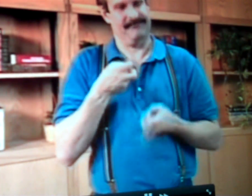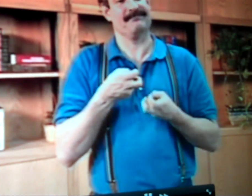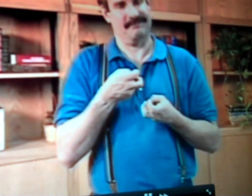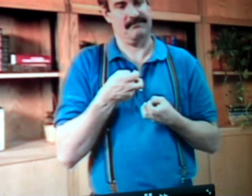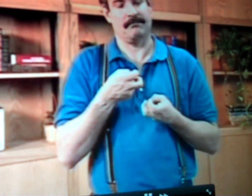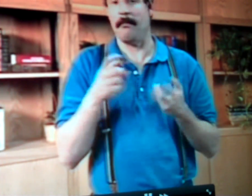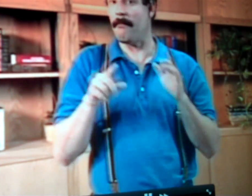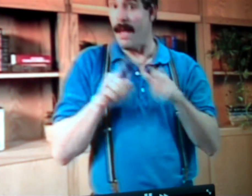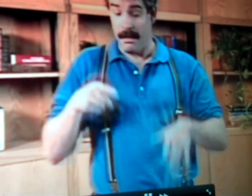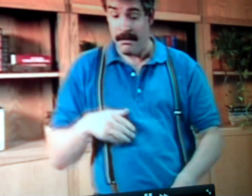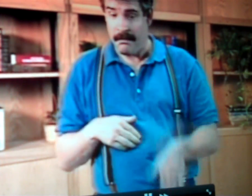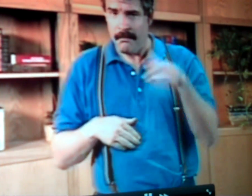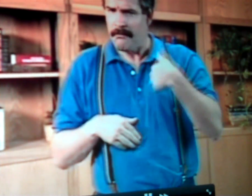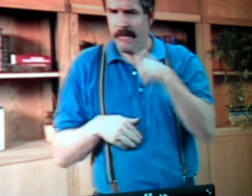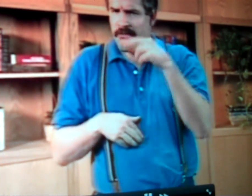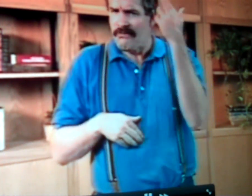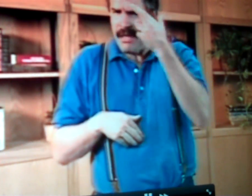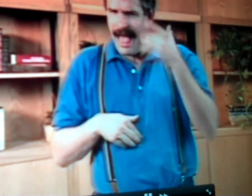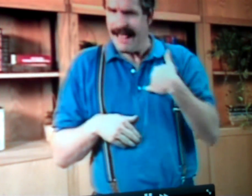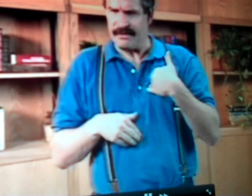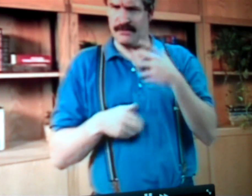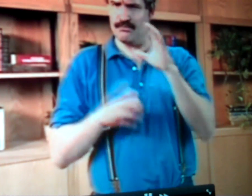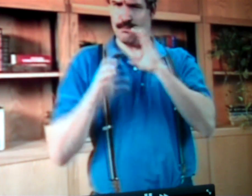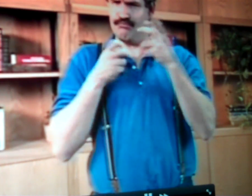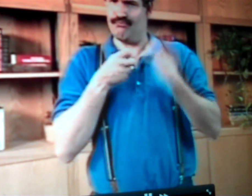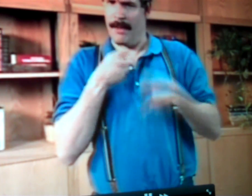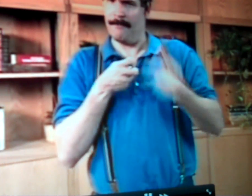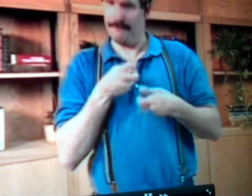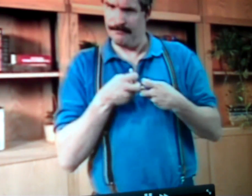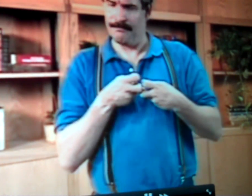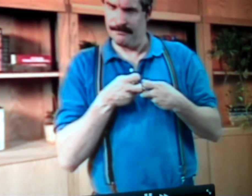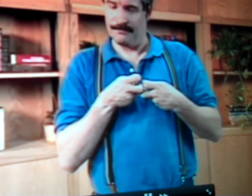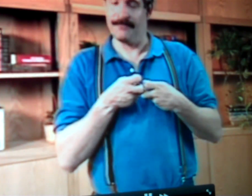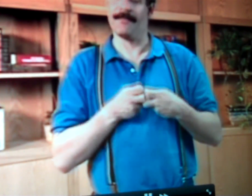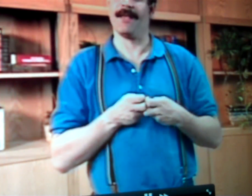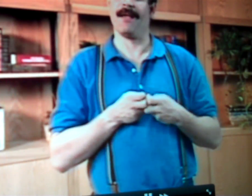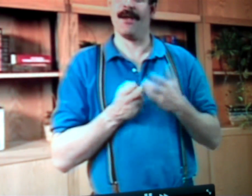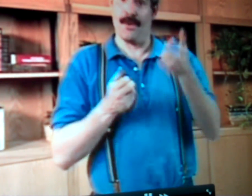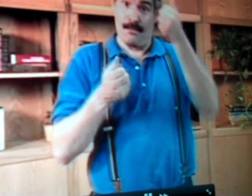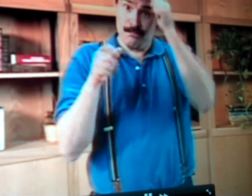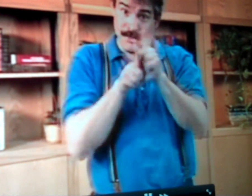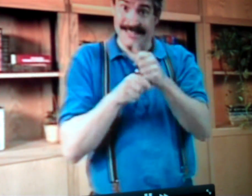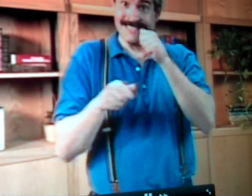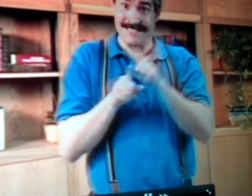It was really hard for me to communicate with my dad, but growing up, I didn't really realize that communication was a problem.